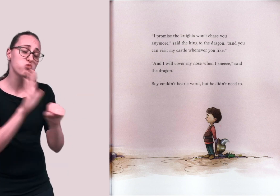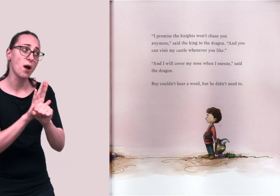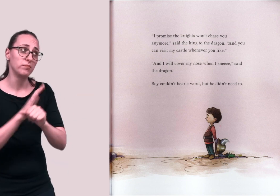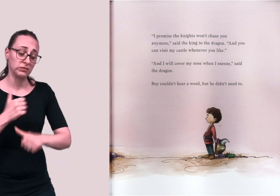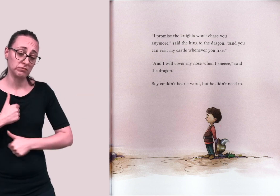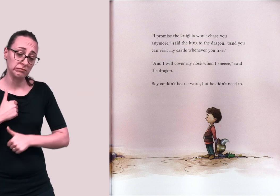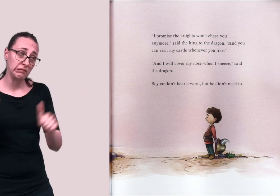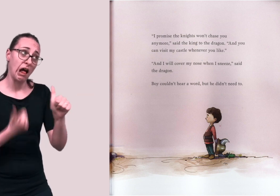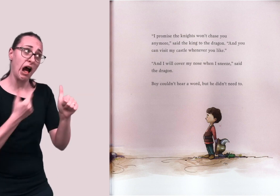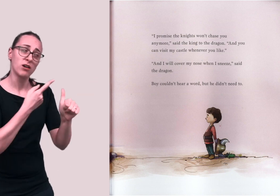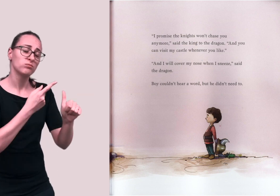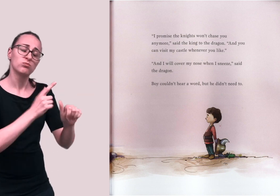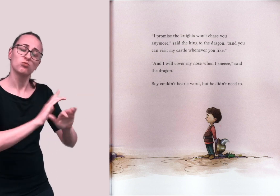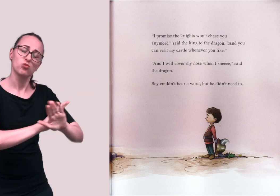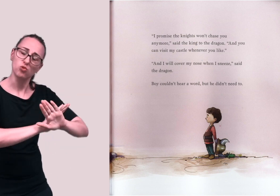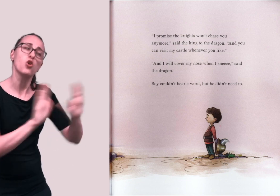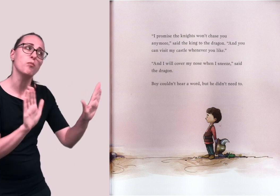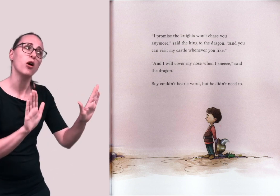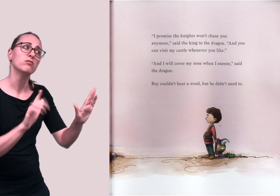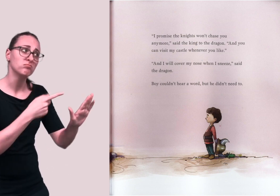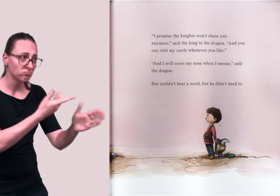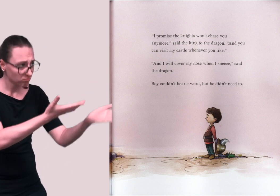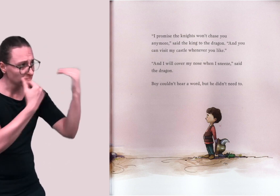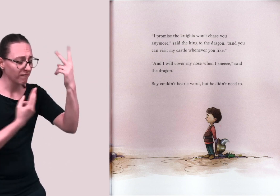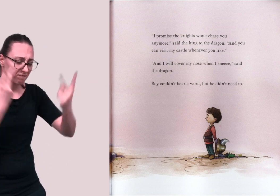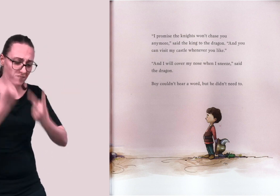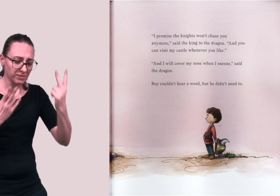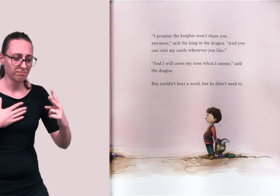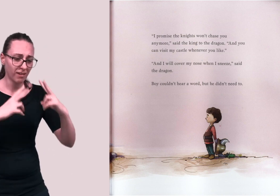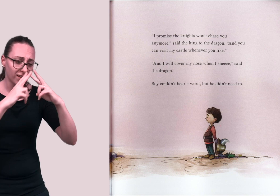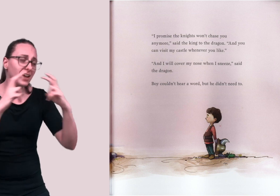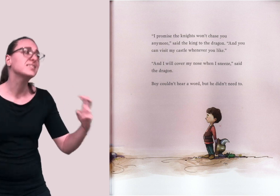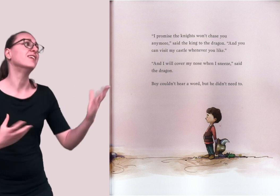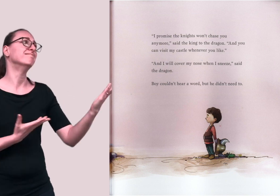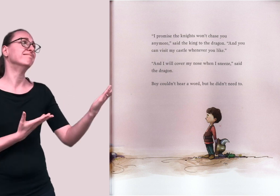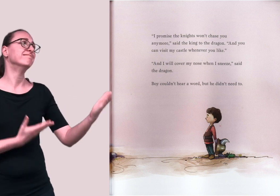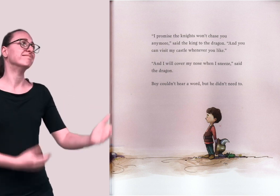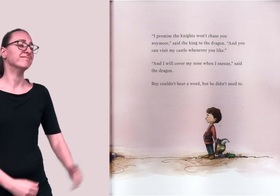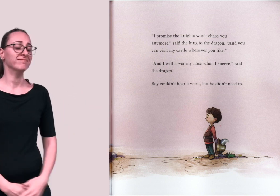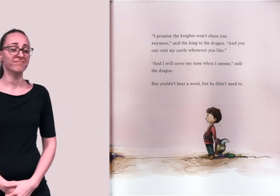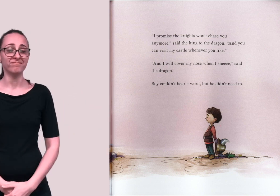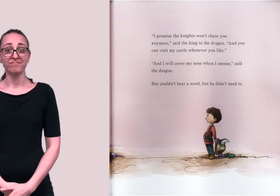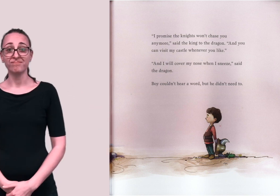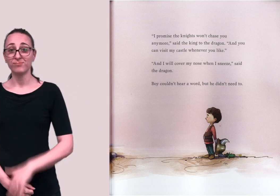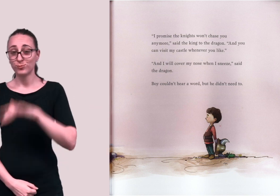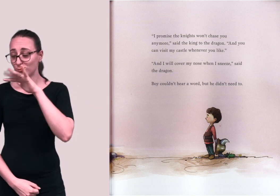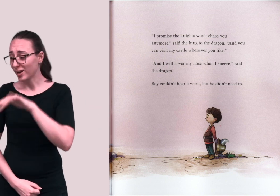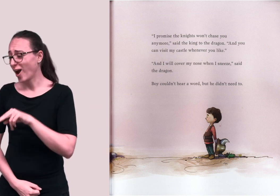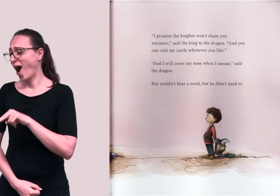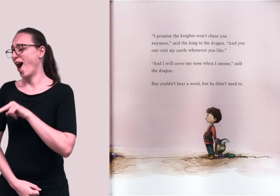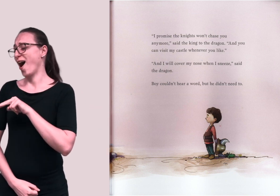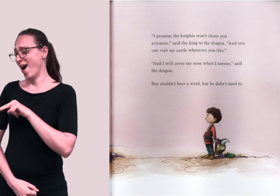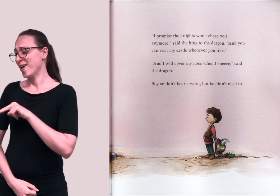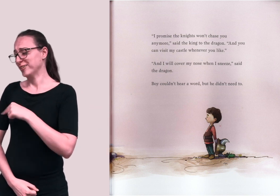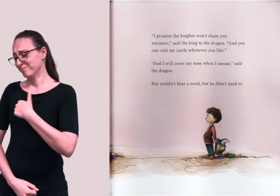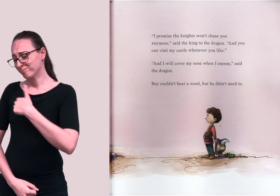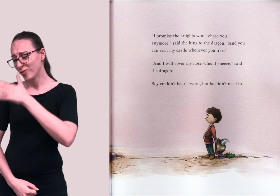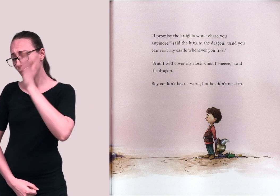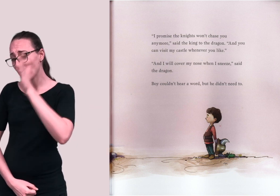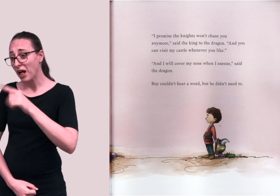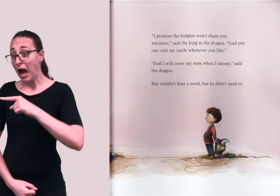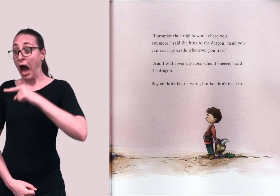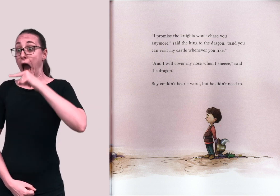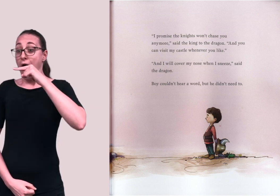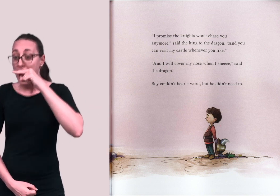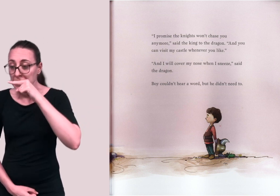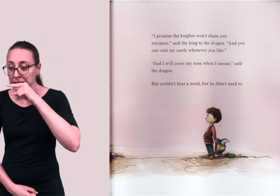"I promise the knights won't chase you anymore," said the king to the dragon, "and you can visit my castle whenever you like." "And